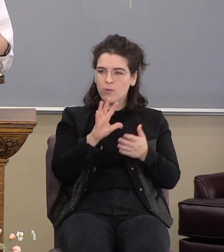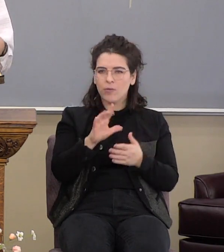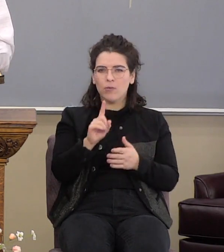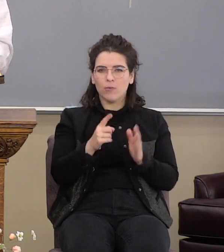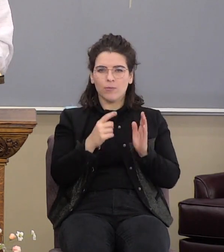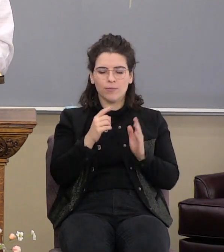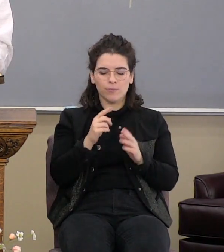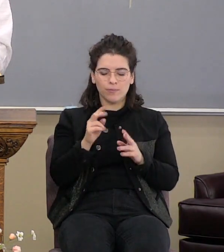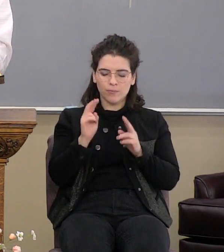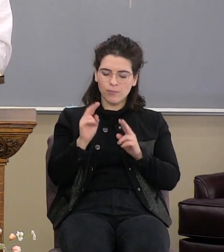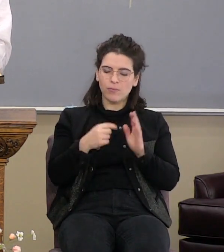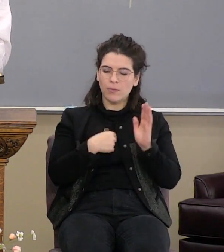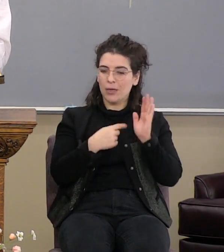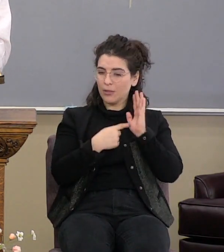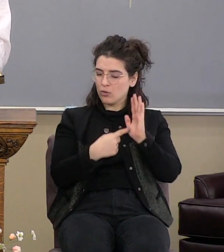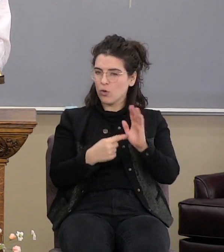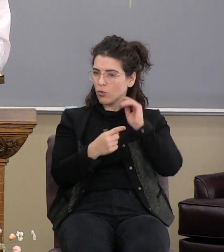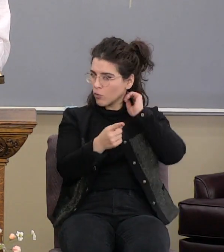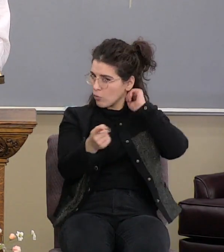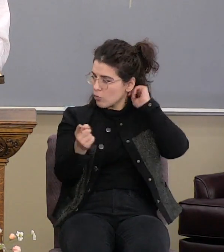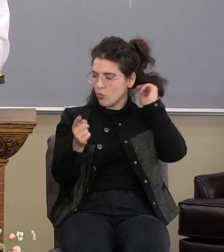mystery.